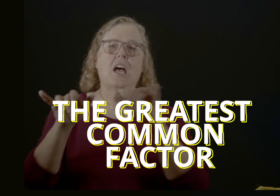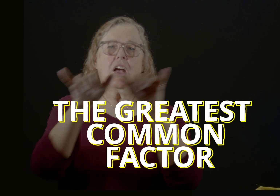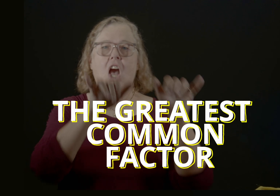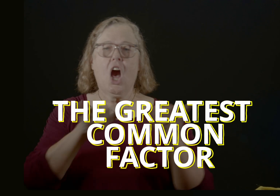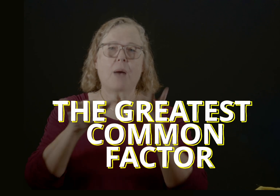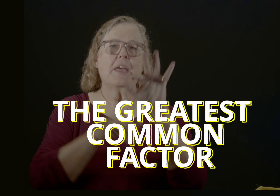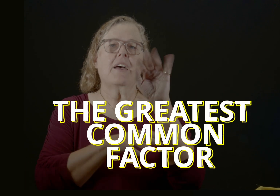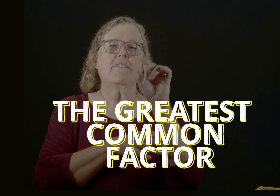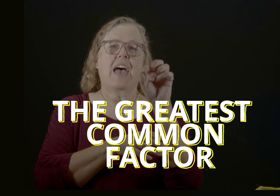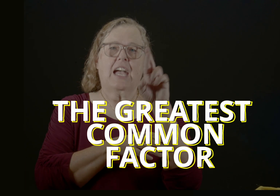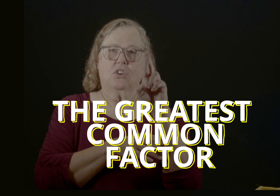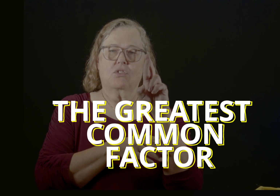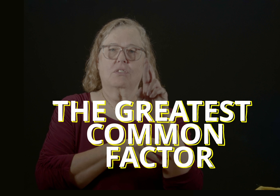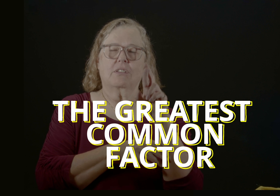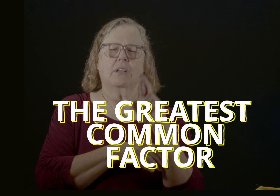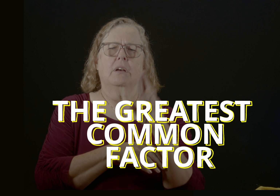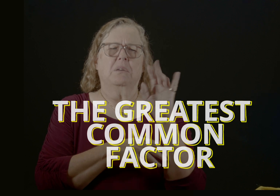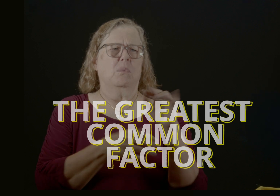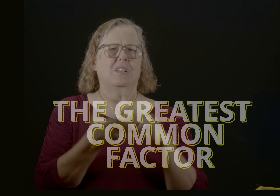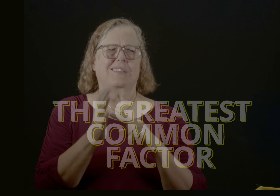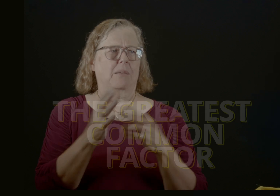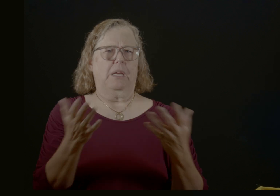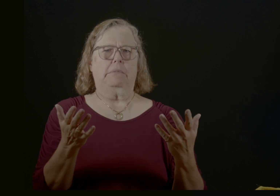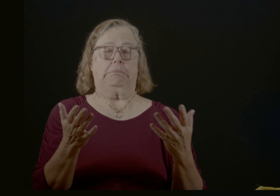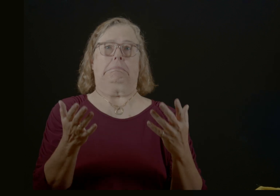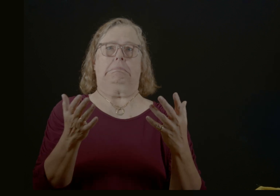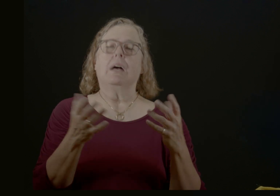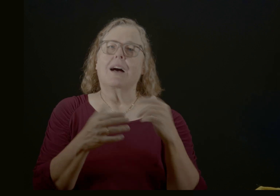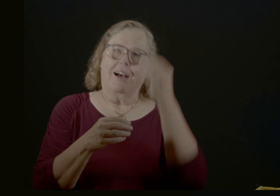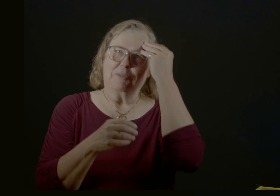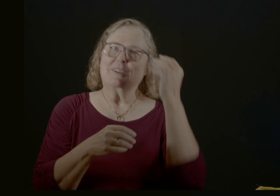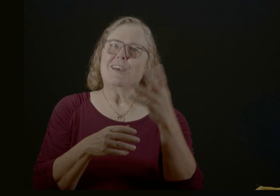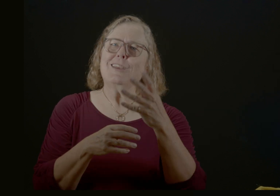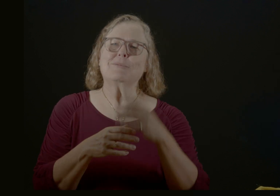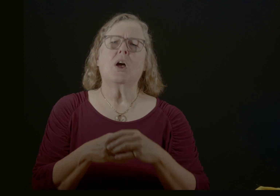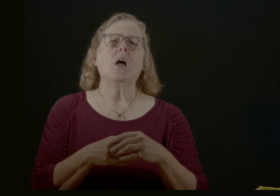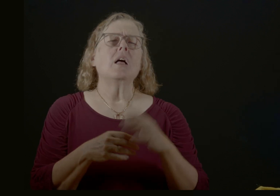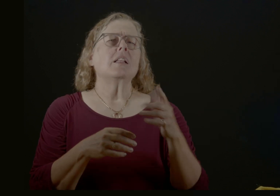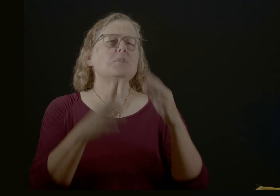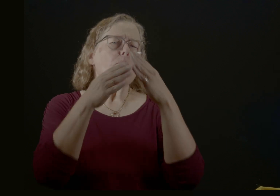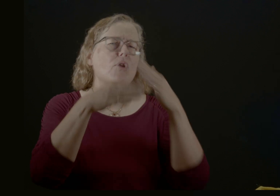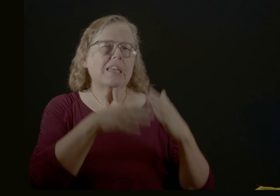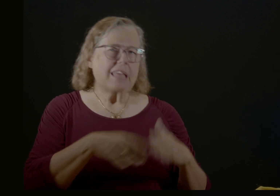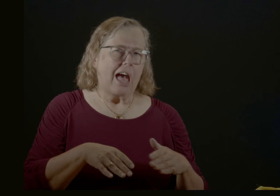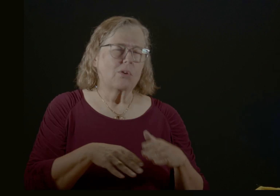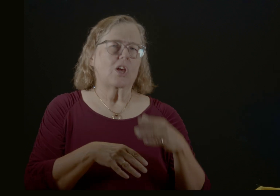common factor. Wait a minute. What does that mean? I'm going to tell you. Let's break it